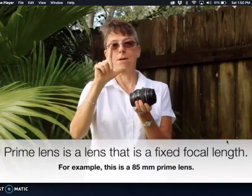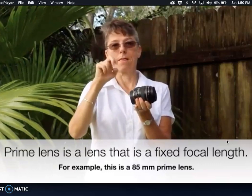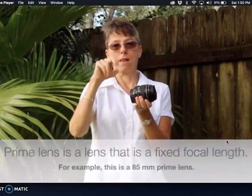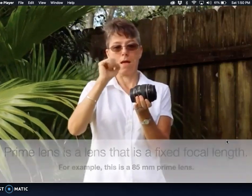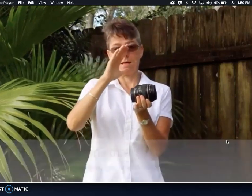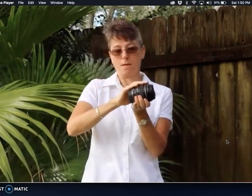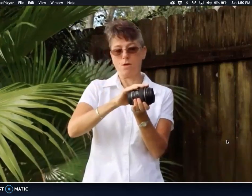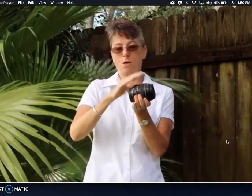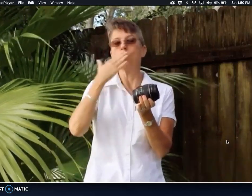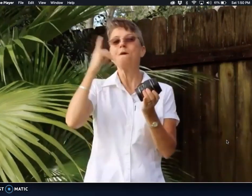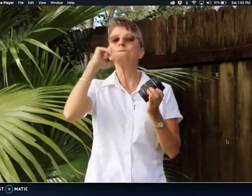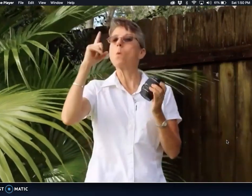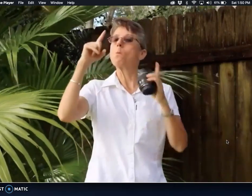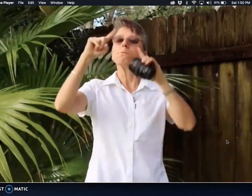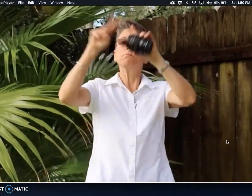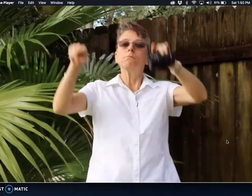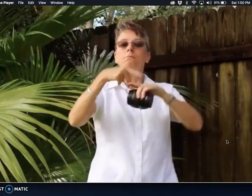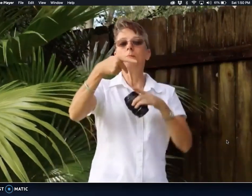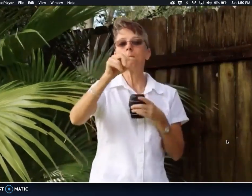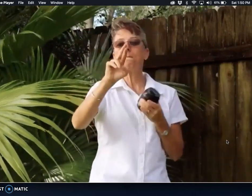This one is an 85 millimeter.